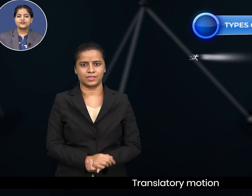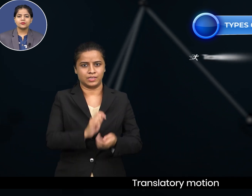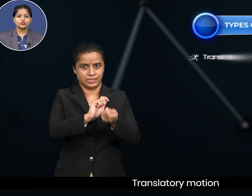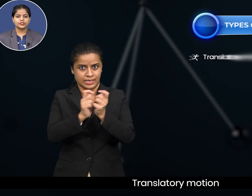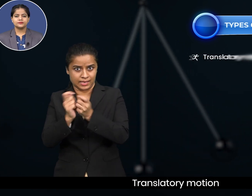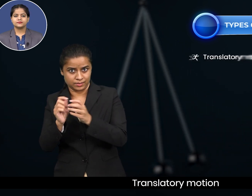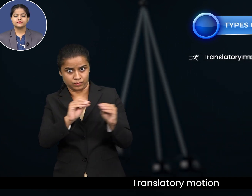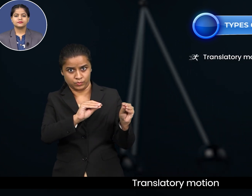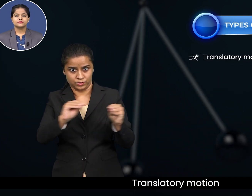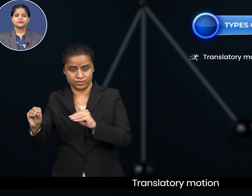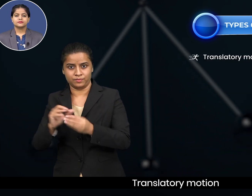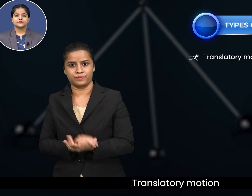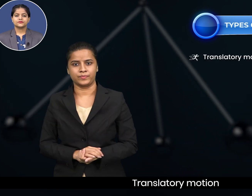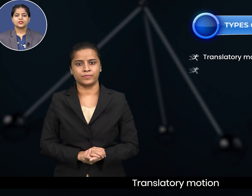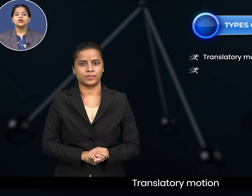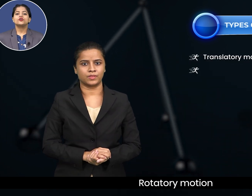translatory motion,